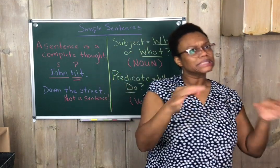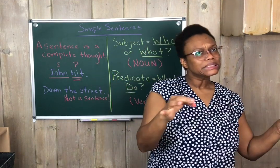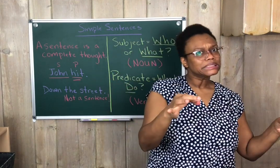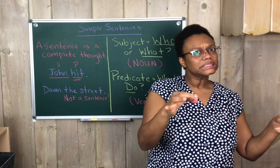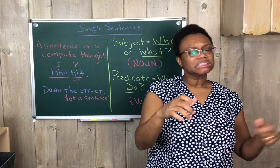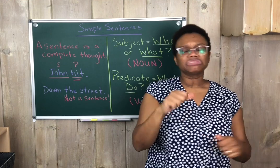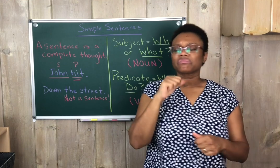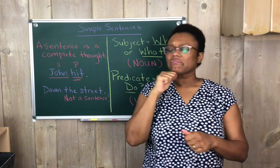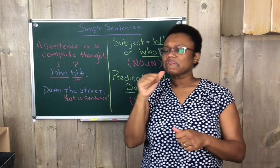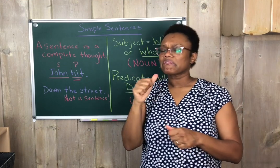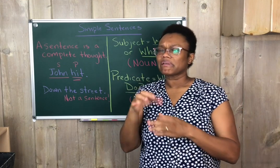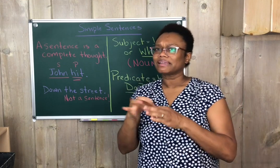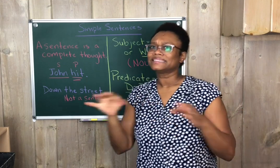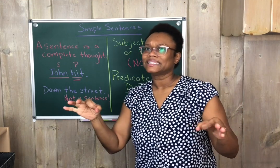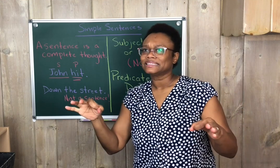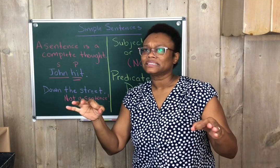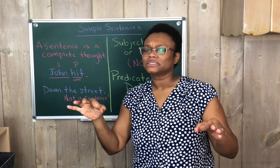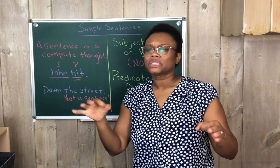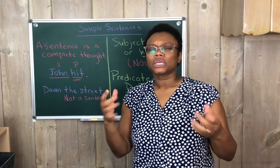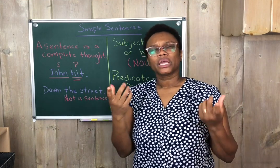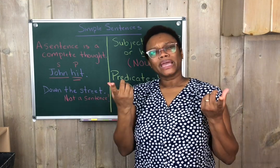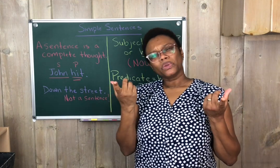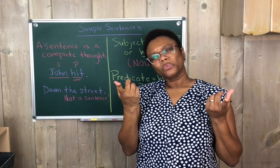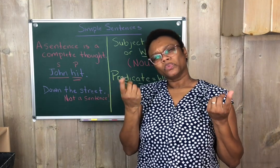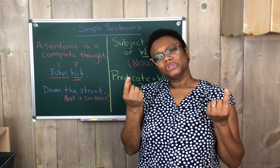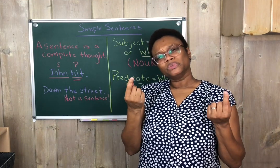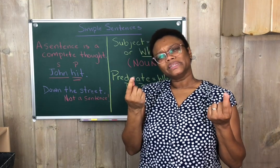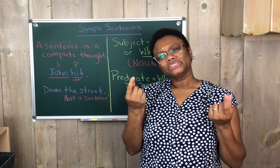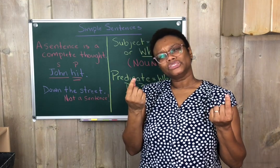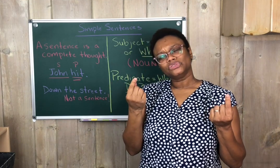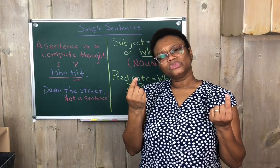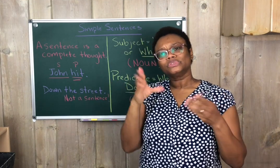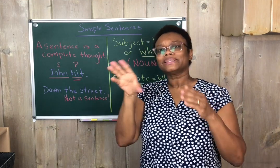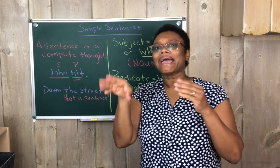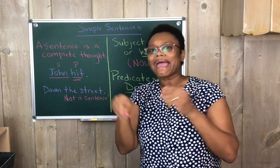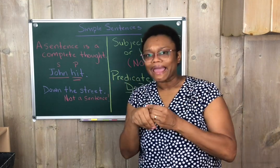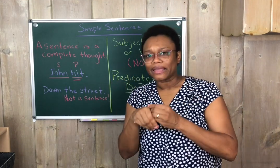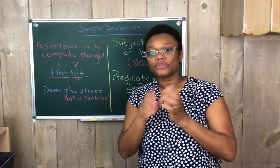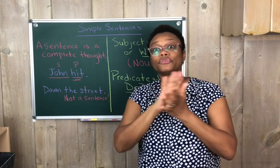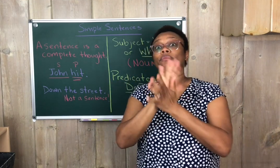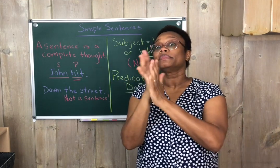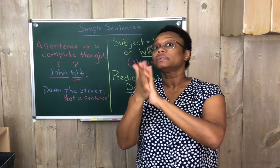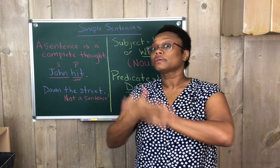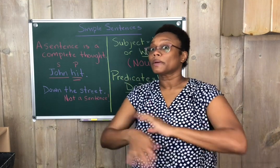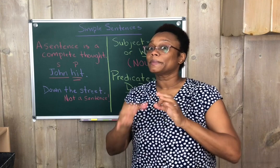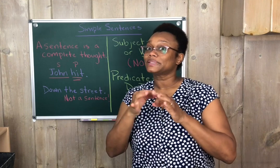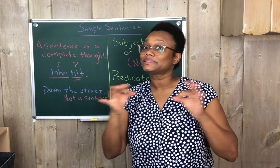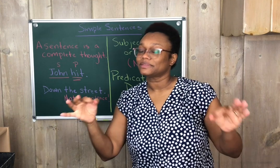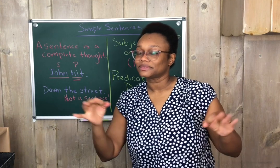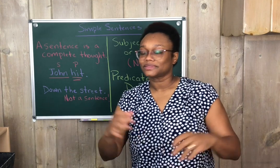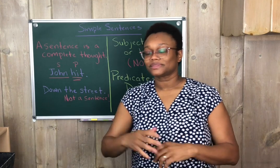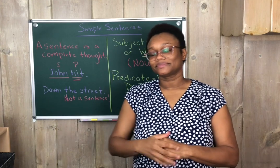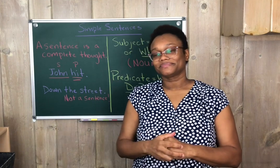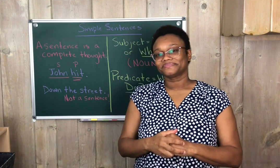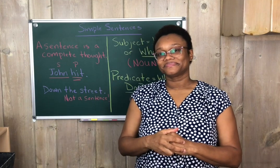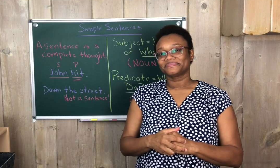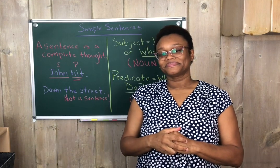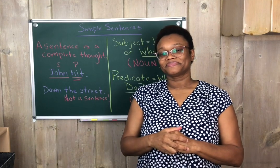about if the phrases are sentences or not sentences, and what can you do to add so that they can become